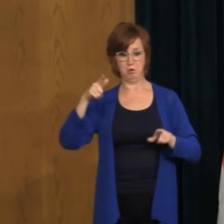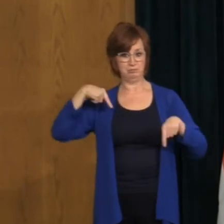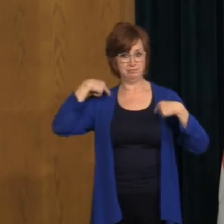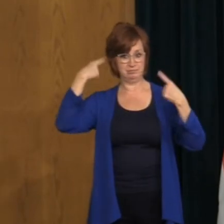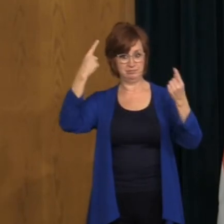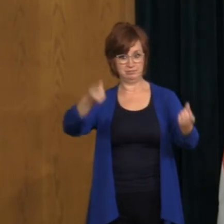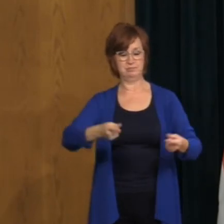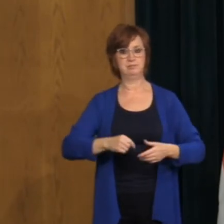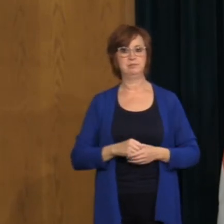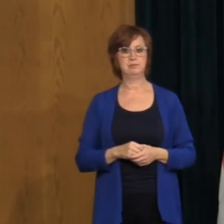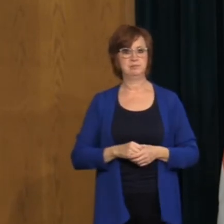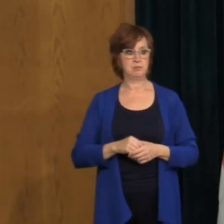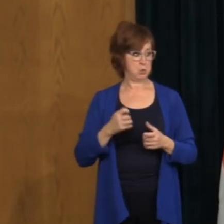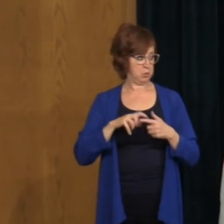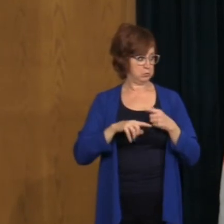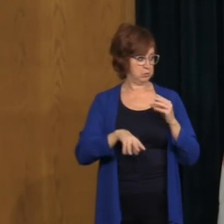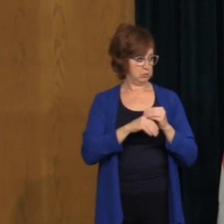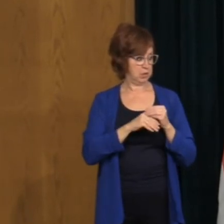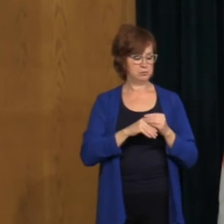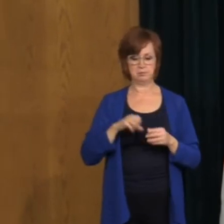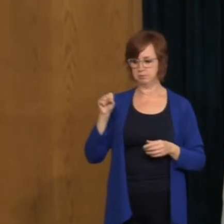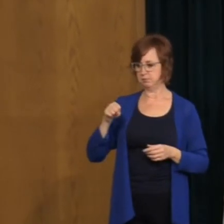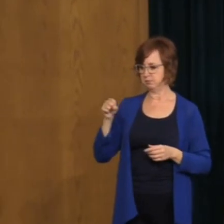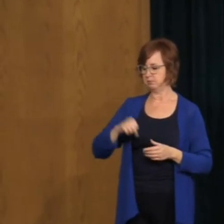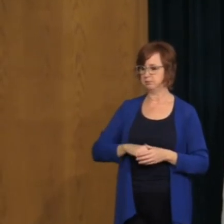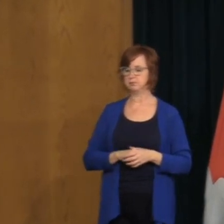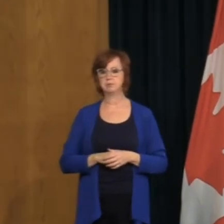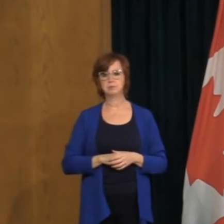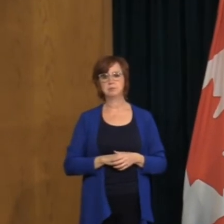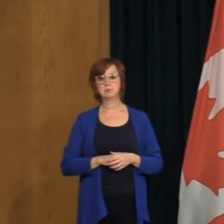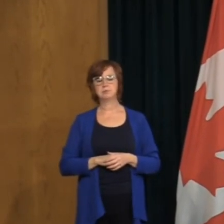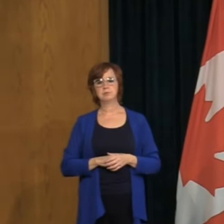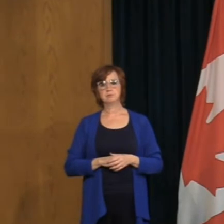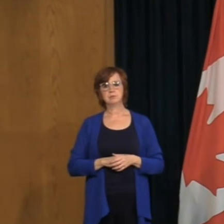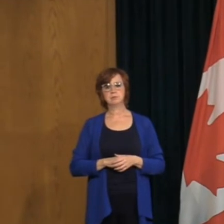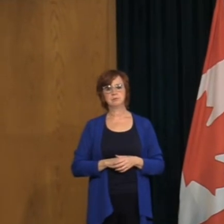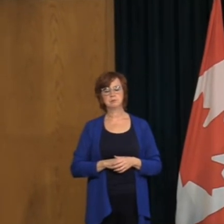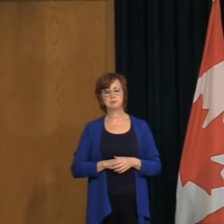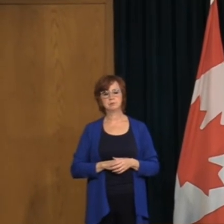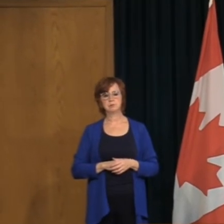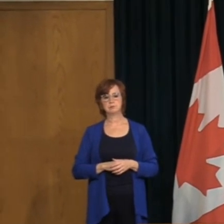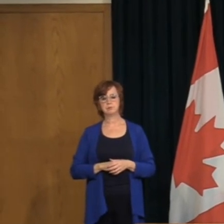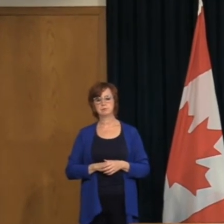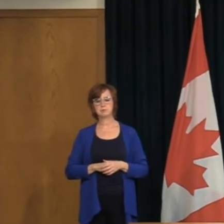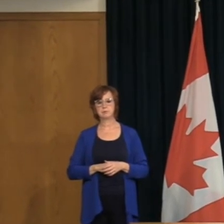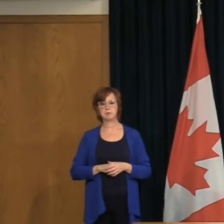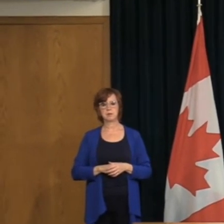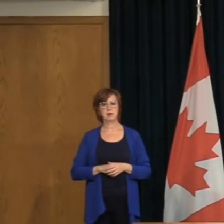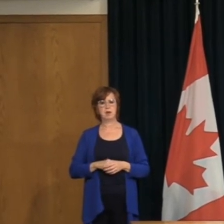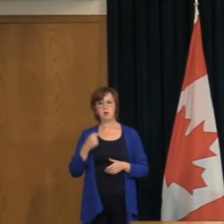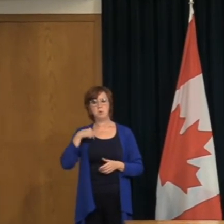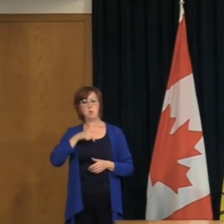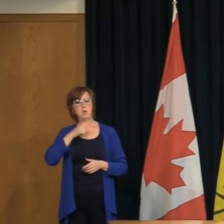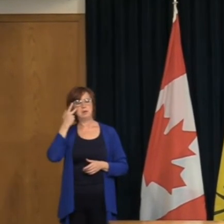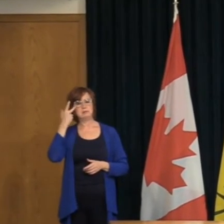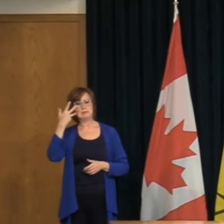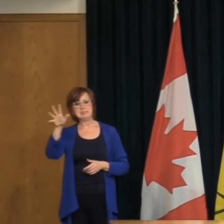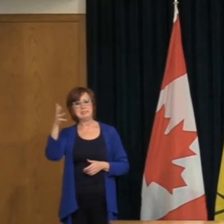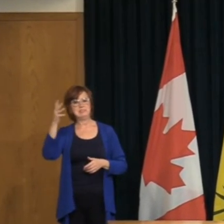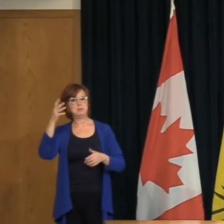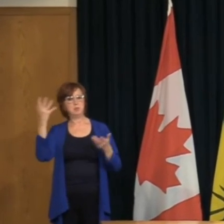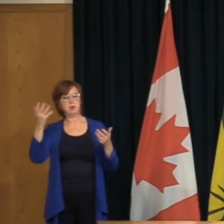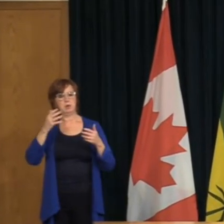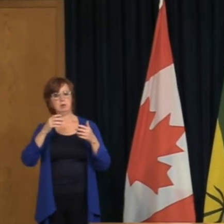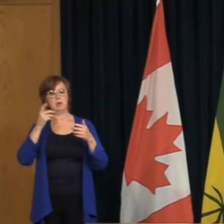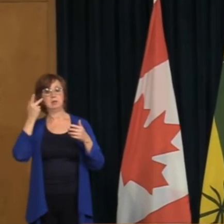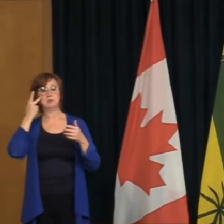couple of months. Anything to add on that? Yeah, I'll just say that, all of us have noticed over the last 2-3 weeks, there's more traffic on the roads. There's, a